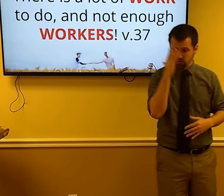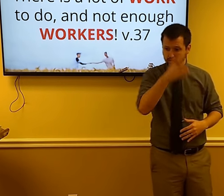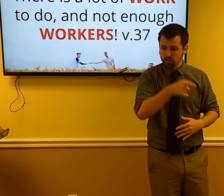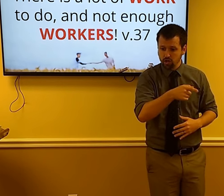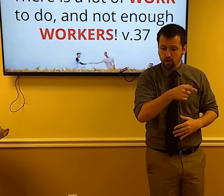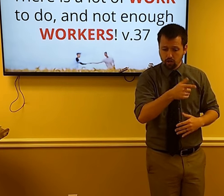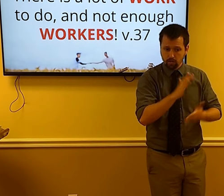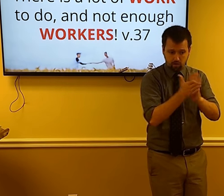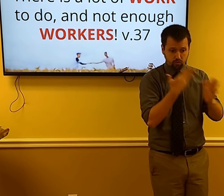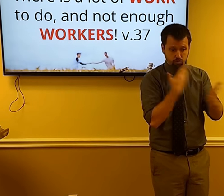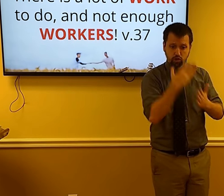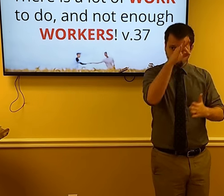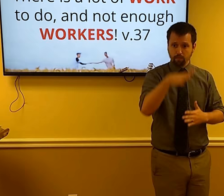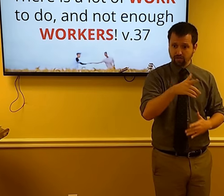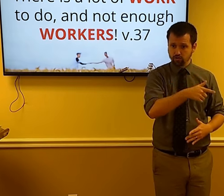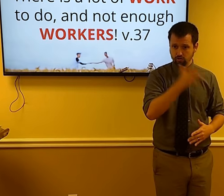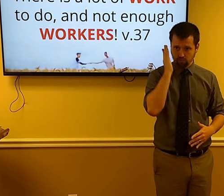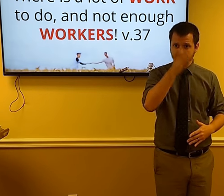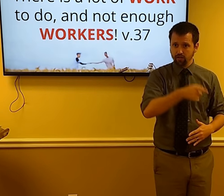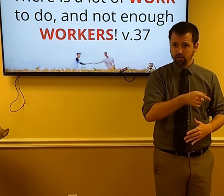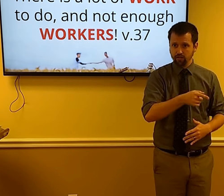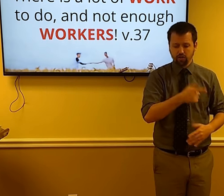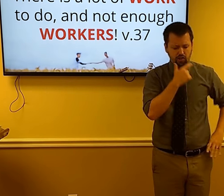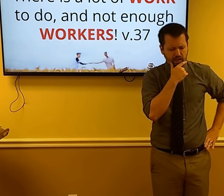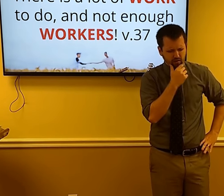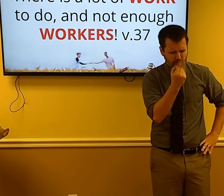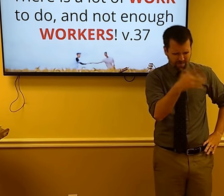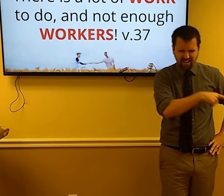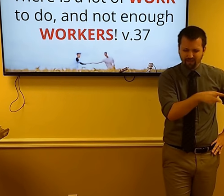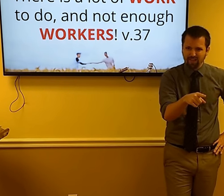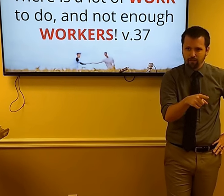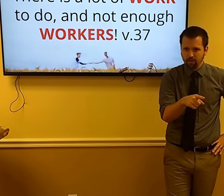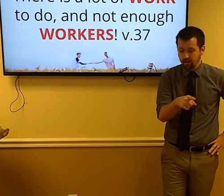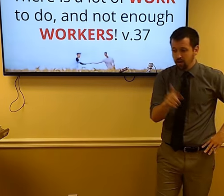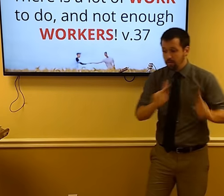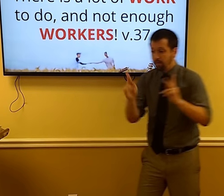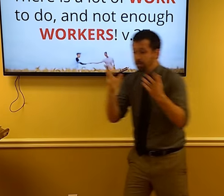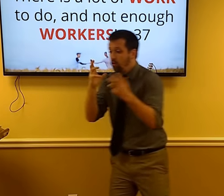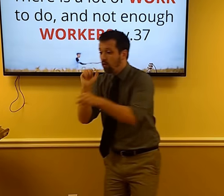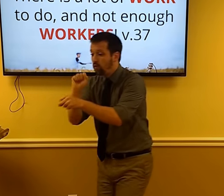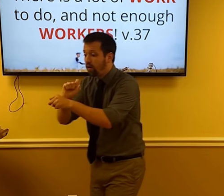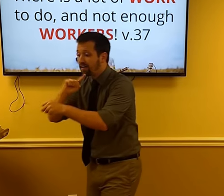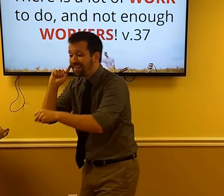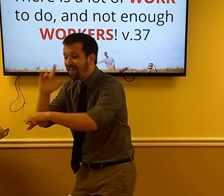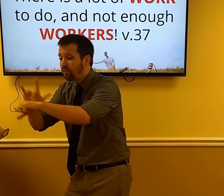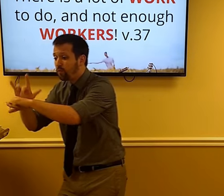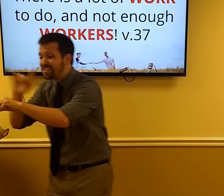pastors. That become good youth pastors will. I thought, there's many of them. But people who want to work deaf, reach